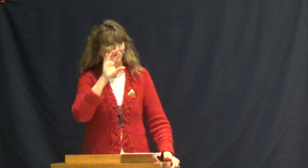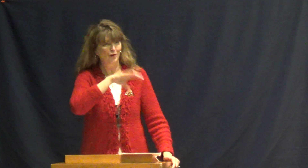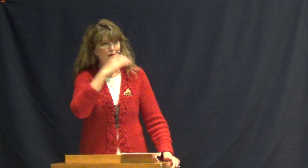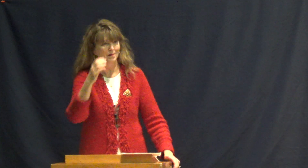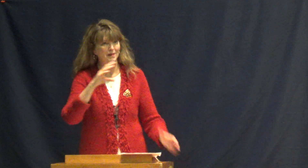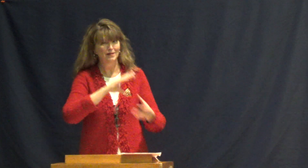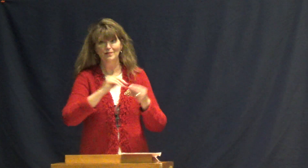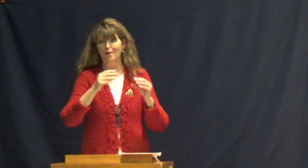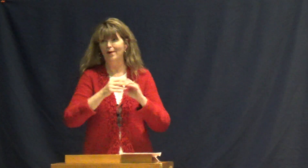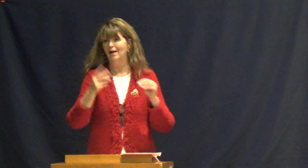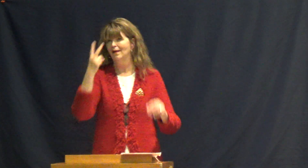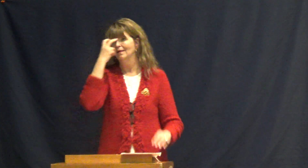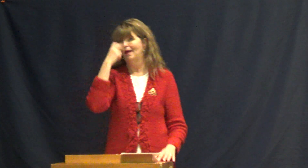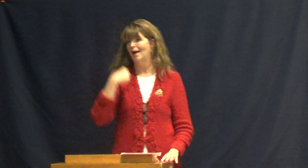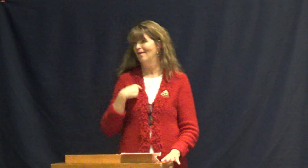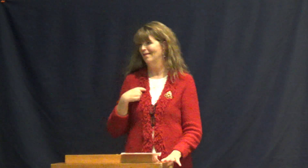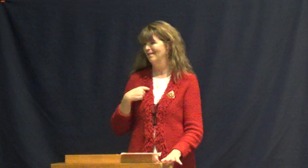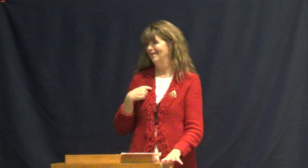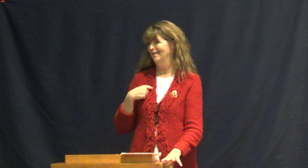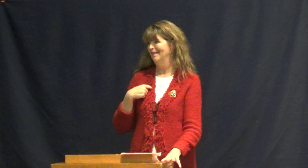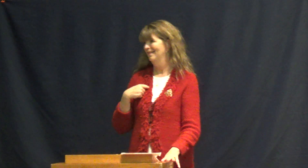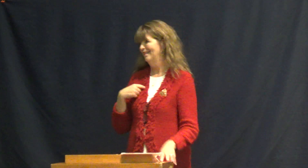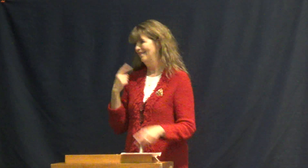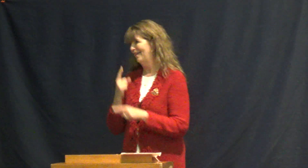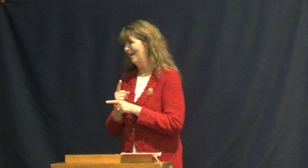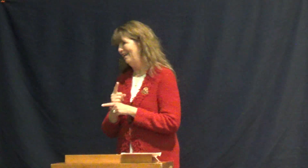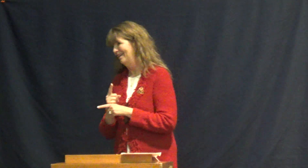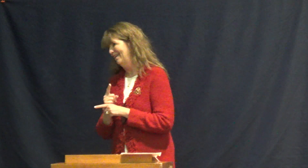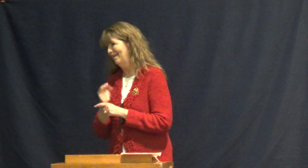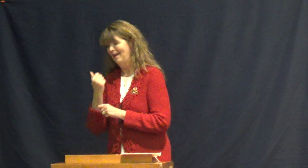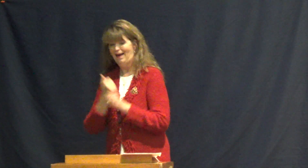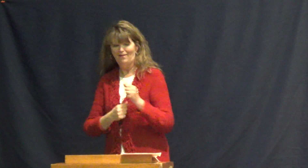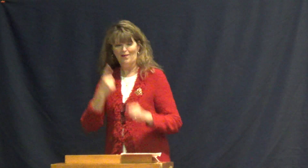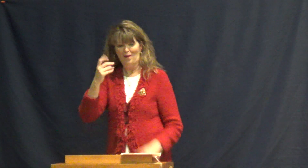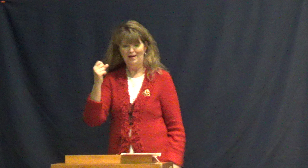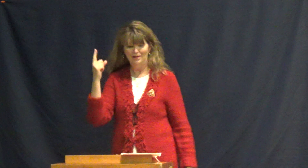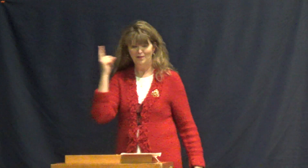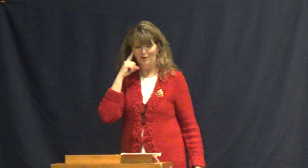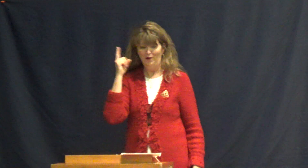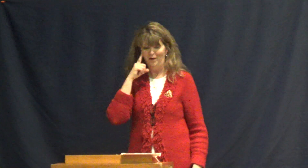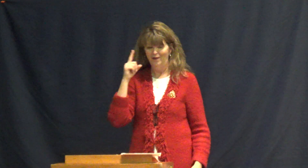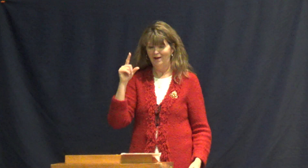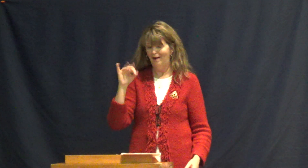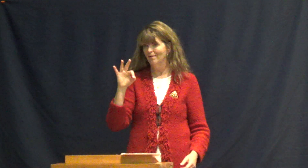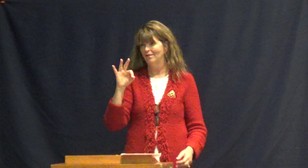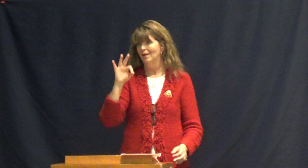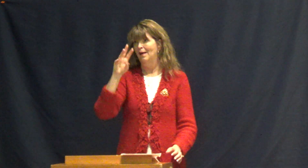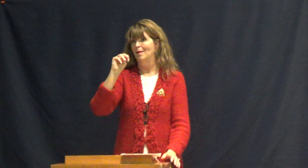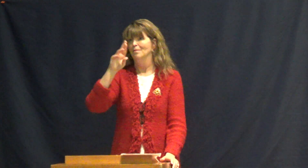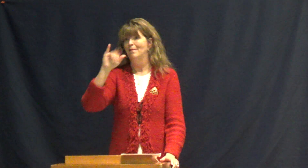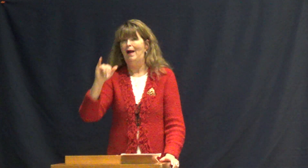Is there even anyone here who's never heard the Christmas story? There isn't, is there, right?